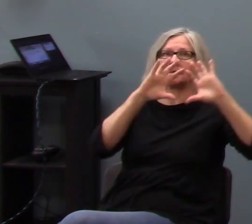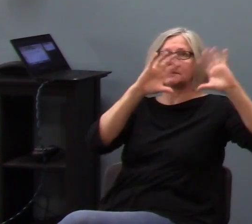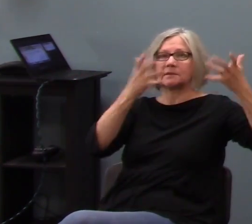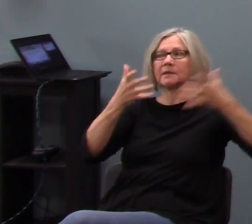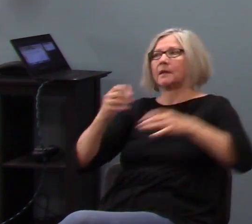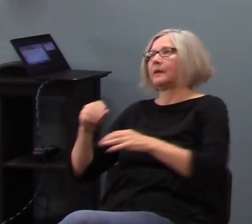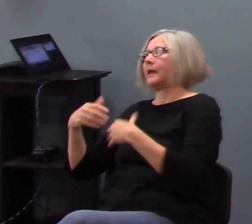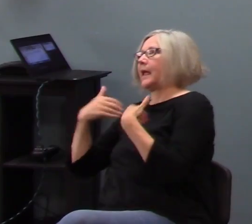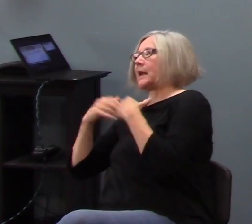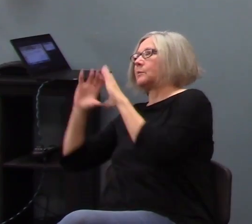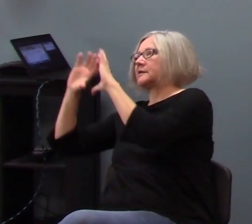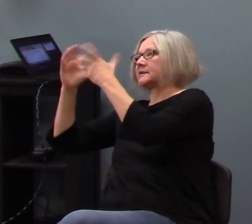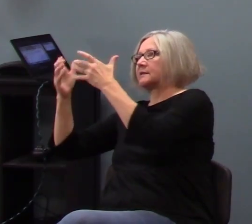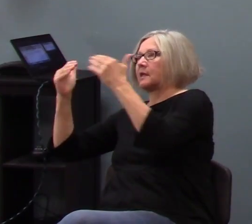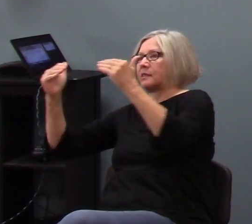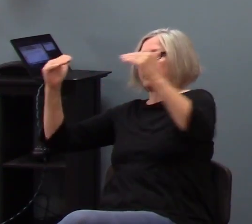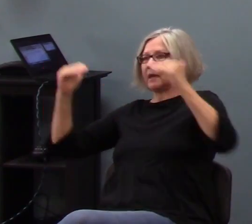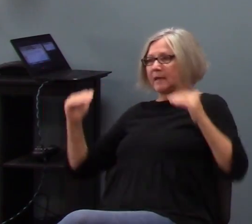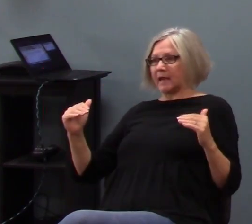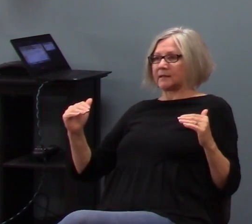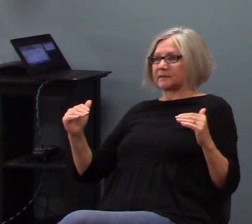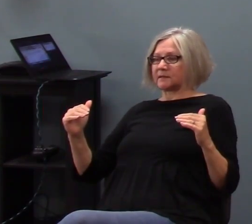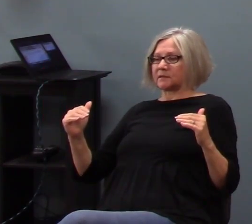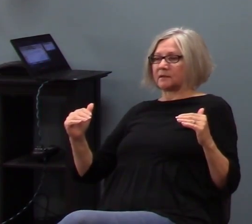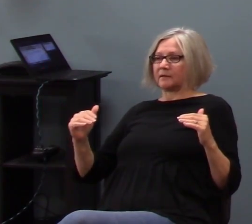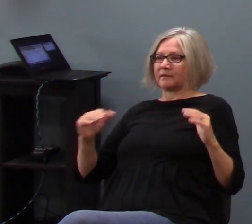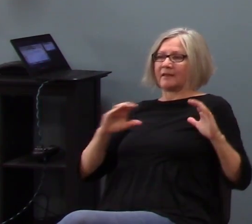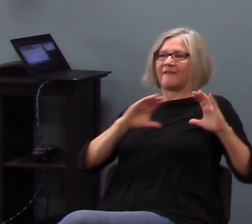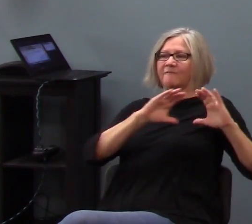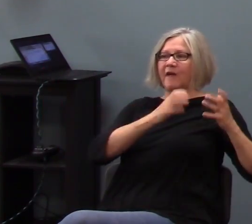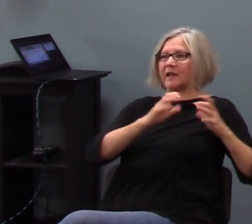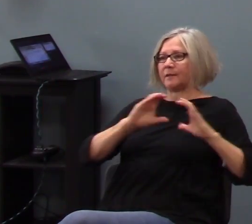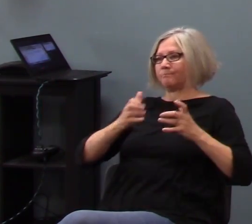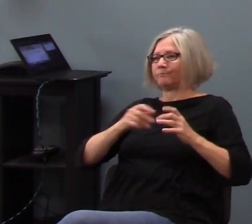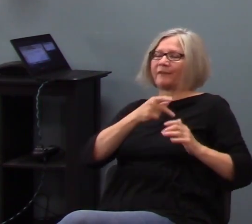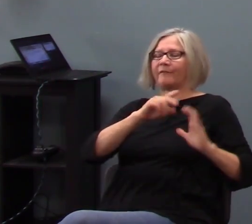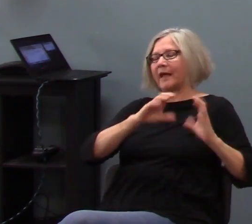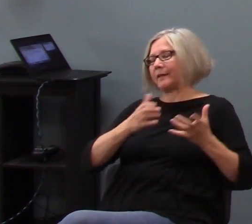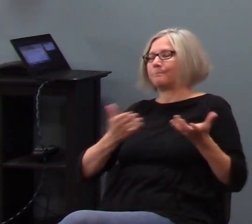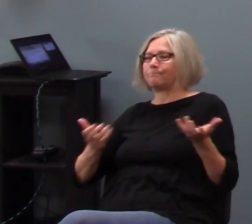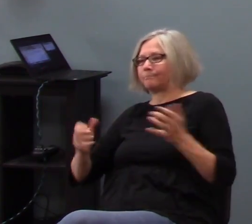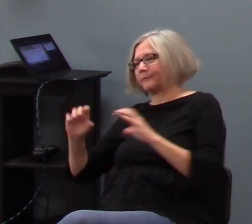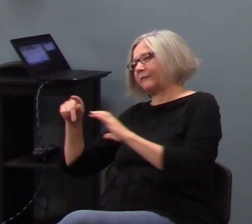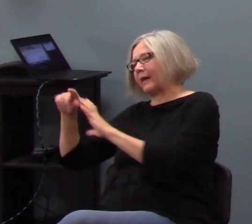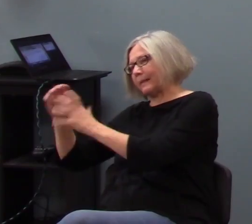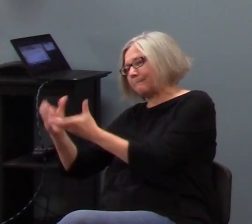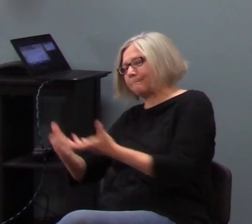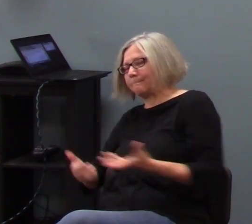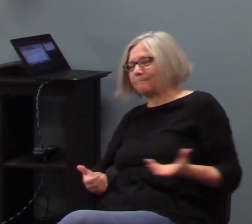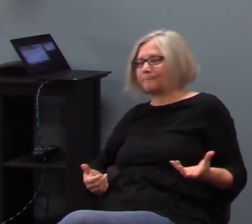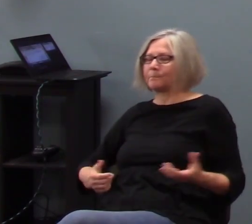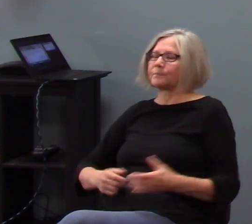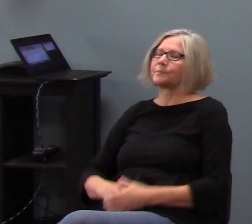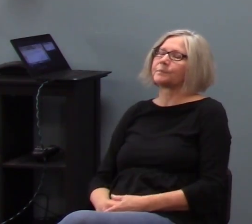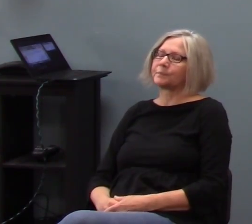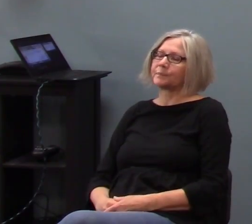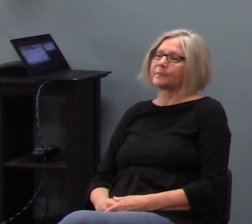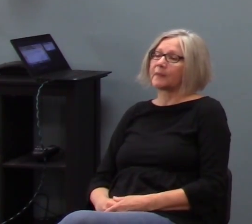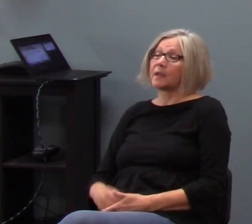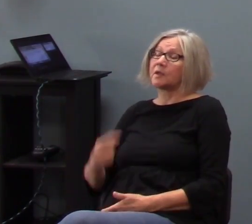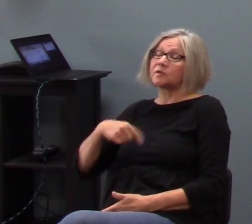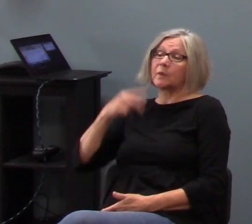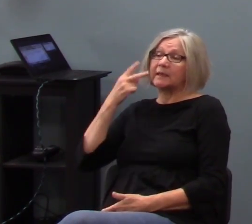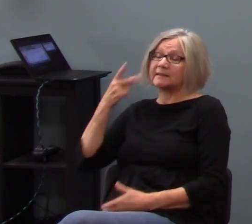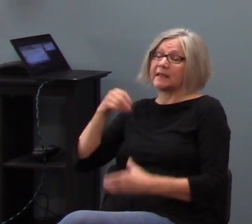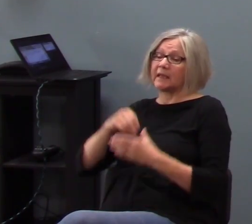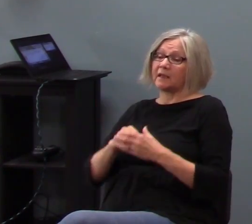kingdoms. Underneath, the next biggest one after kingdom is a phylum, or phyla is the plural. Okay, so we see